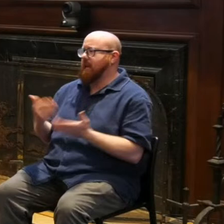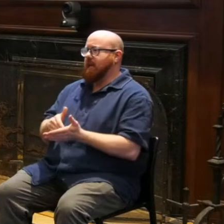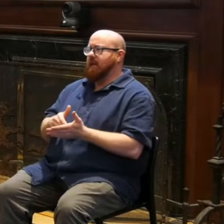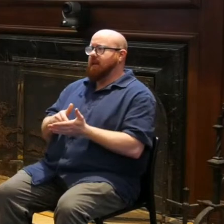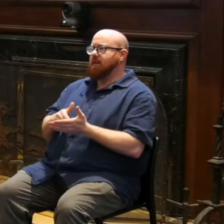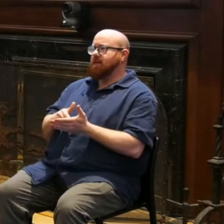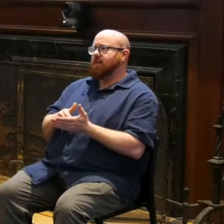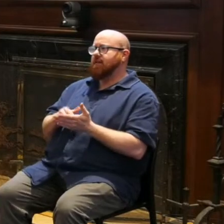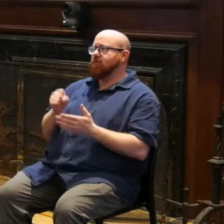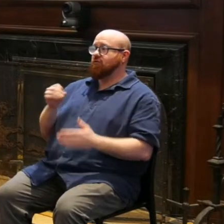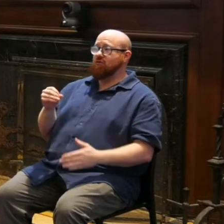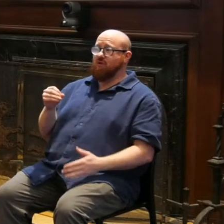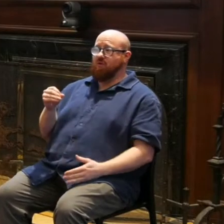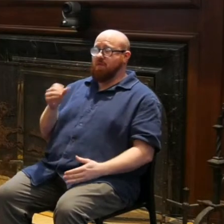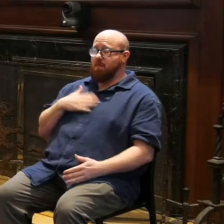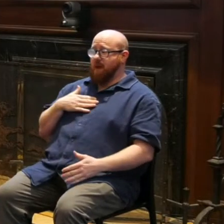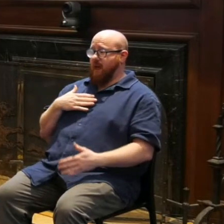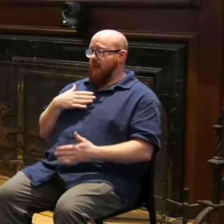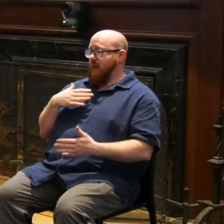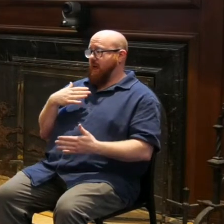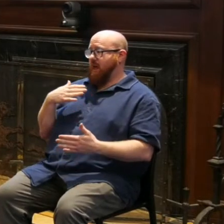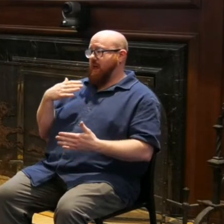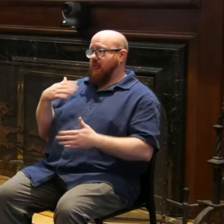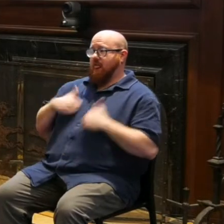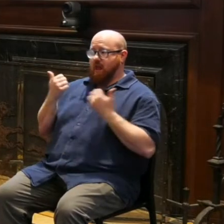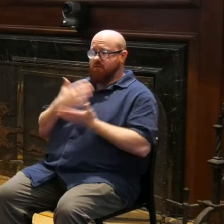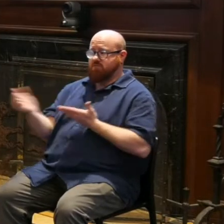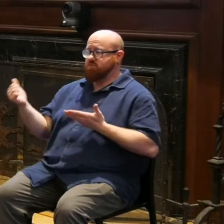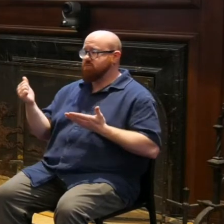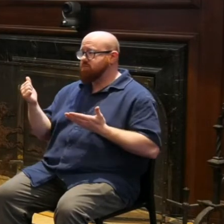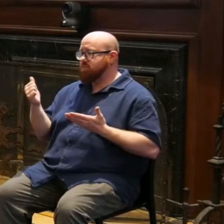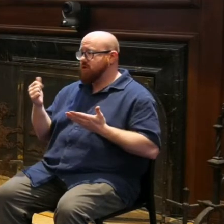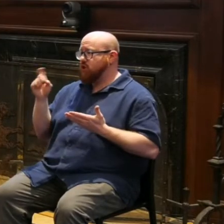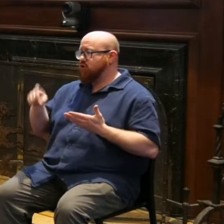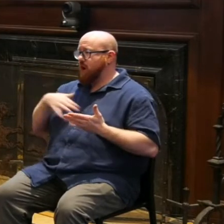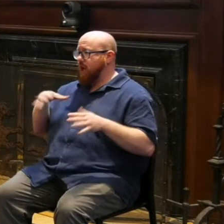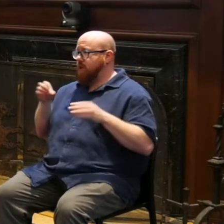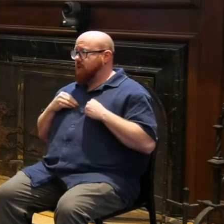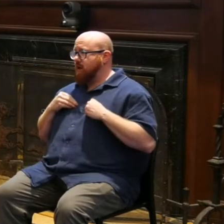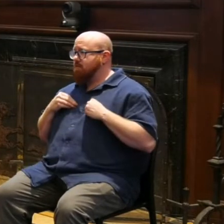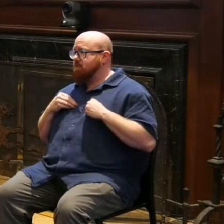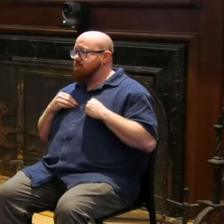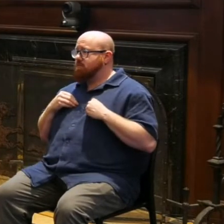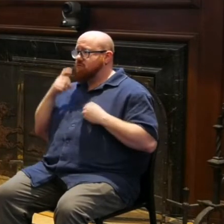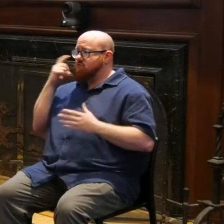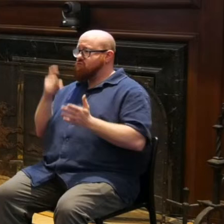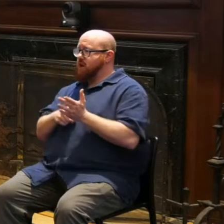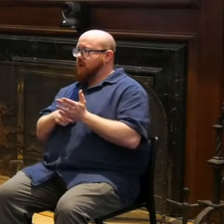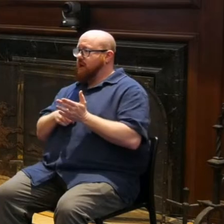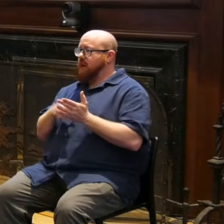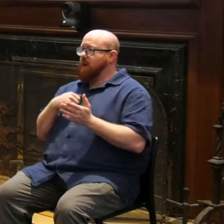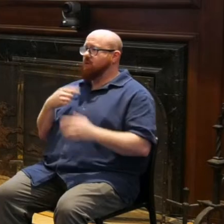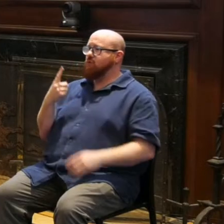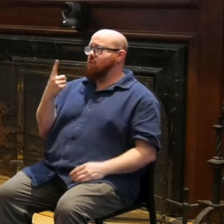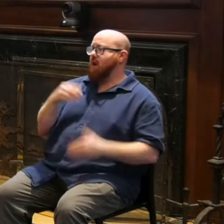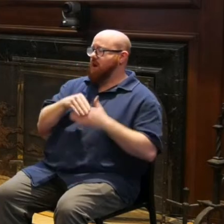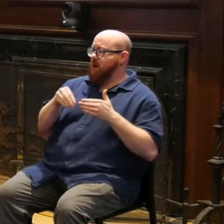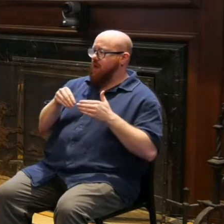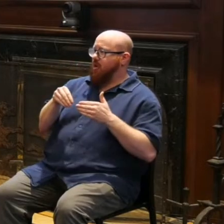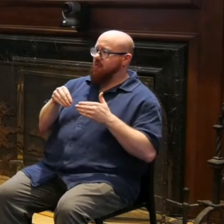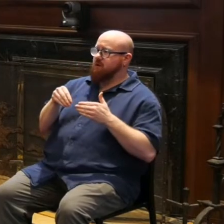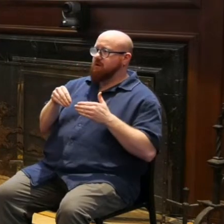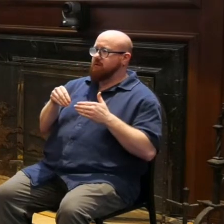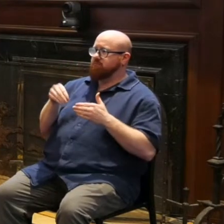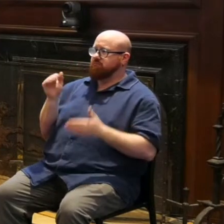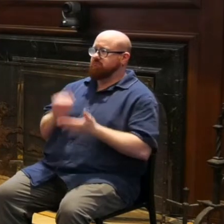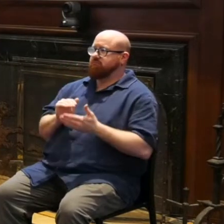up, shall I accept my fate? Recognizing that I was a dollar short and a day late, shall I